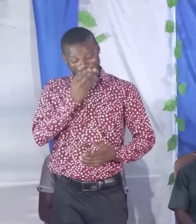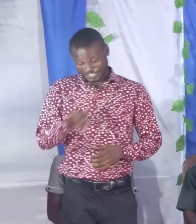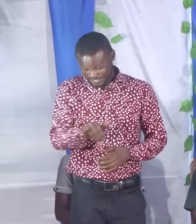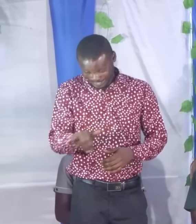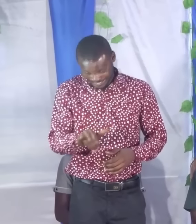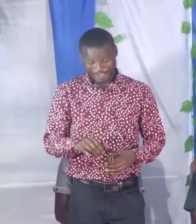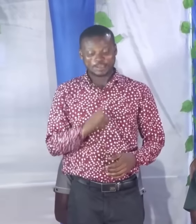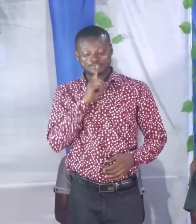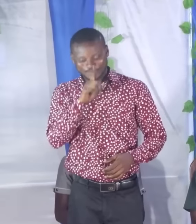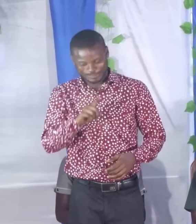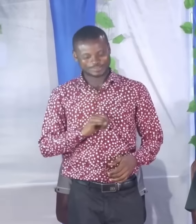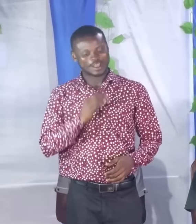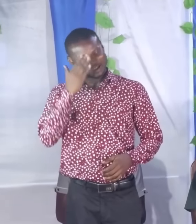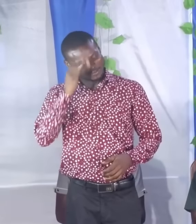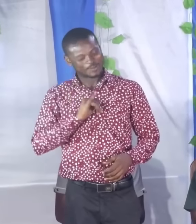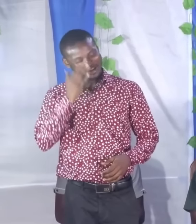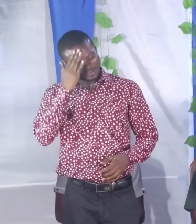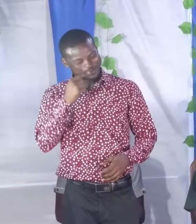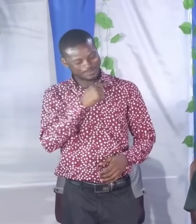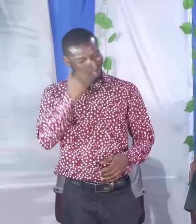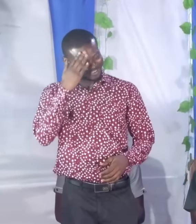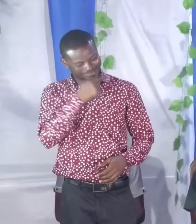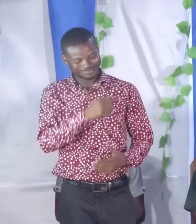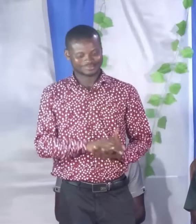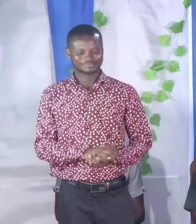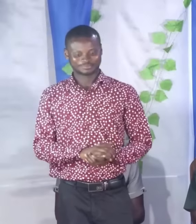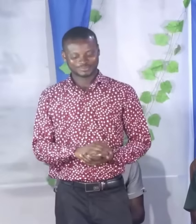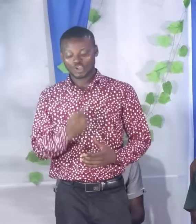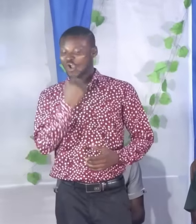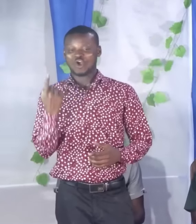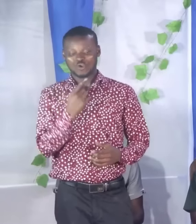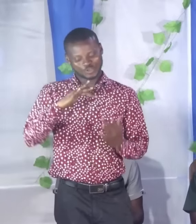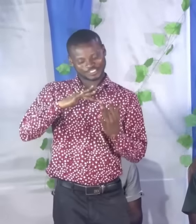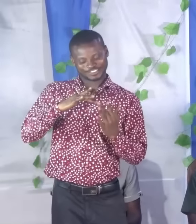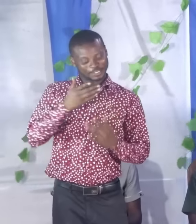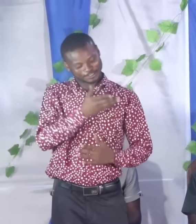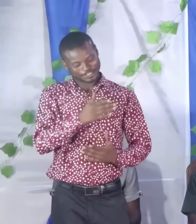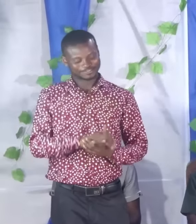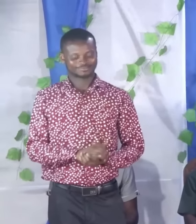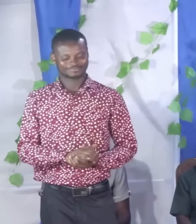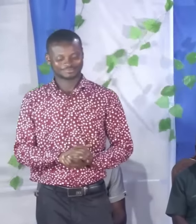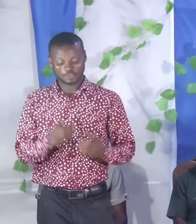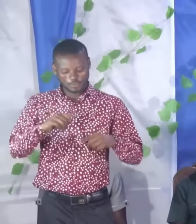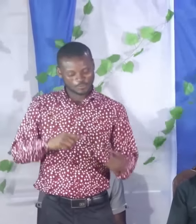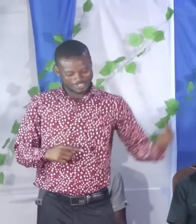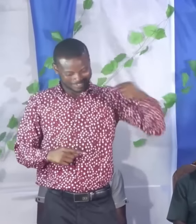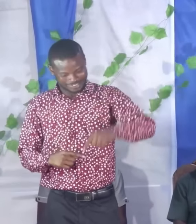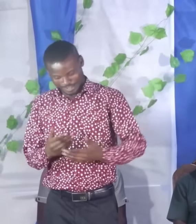no me hu no social media oba ya na me hu no oba ya na me hu no we ma sa me wie ye